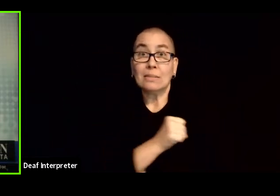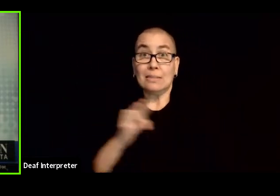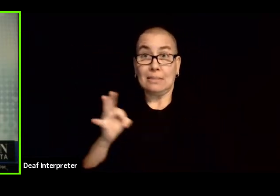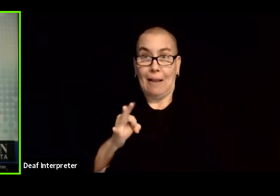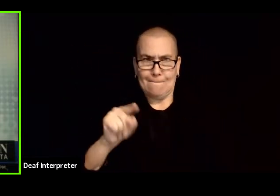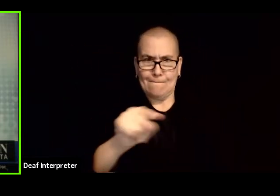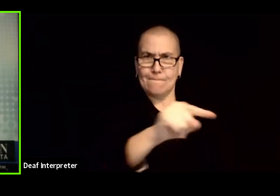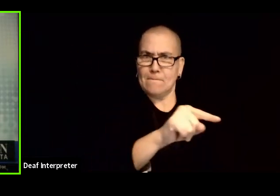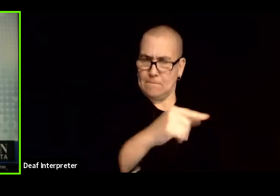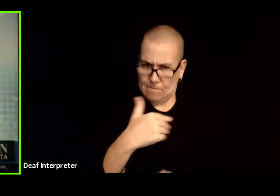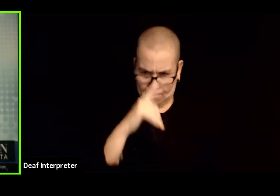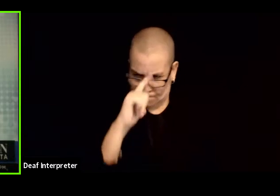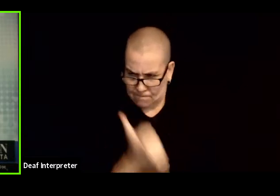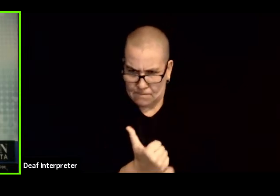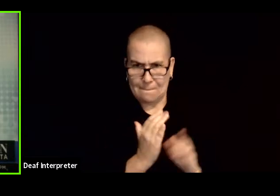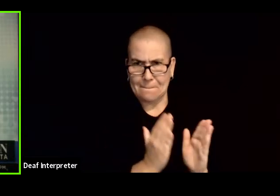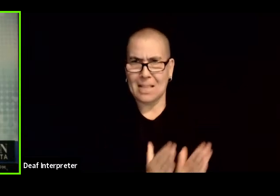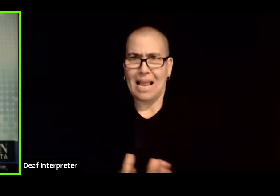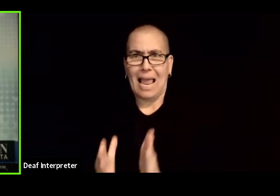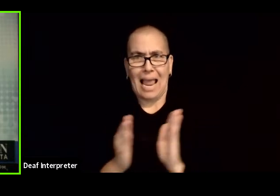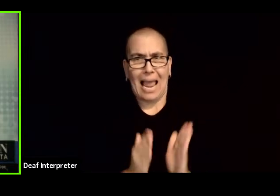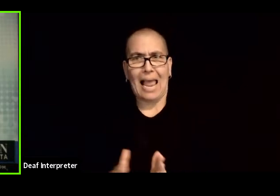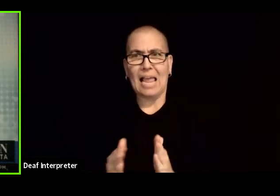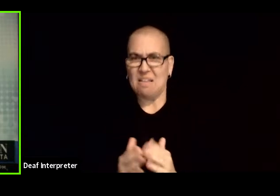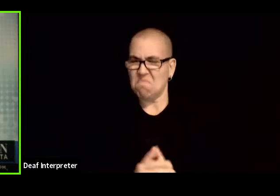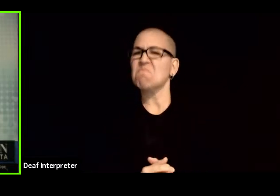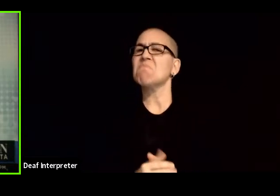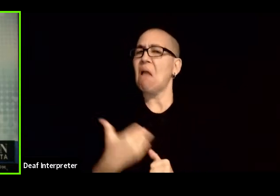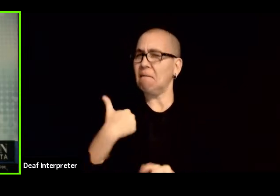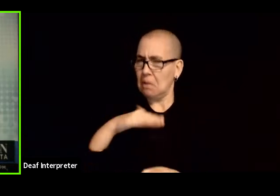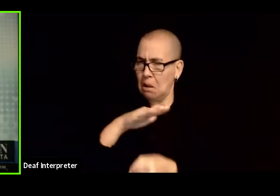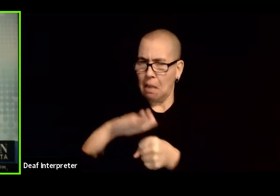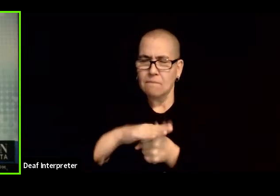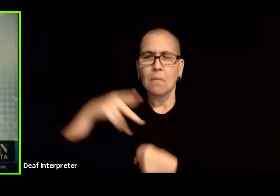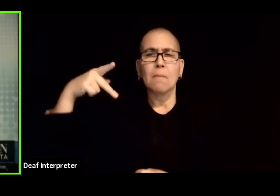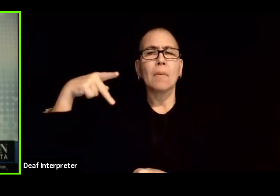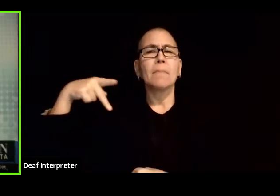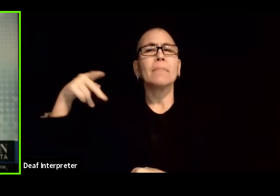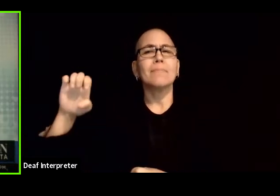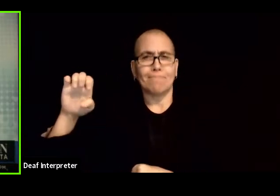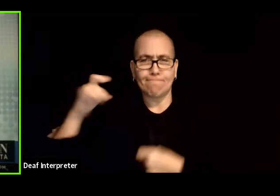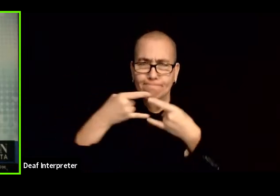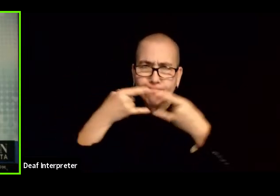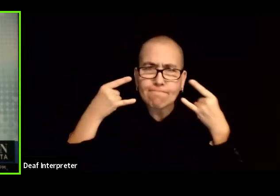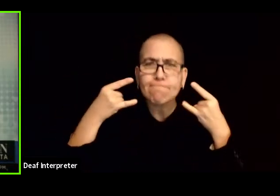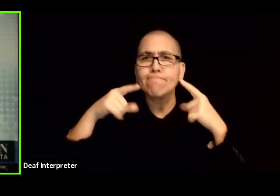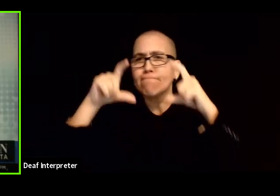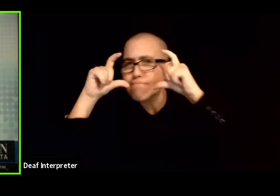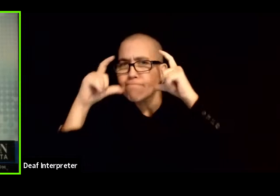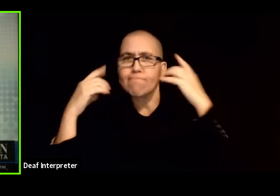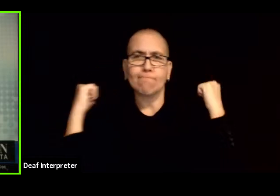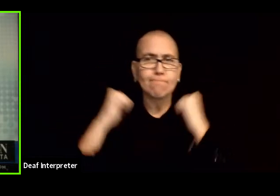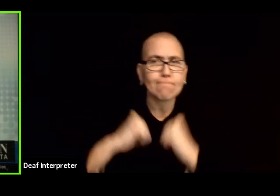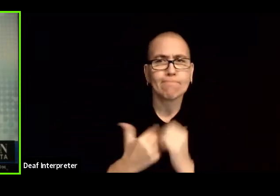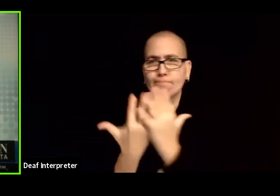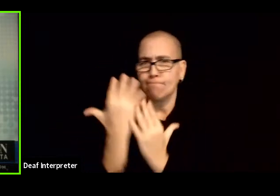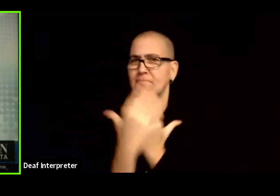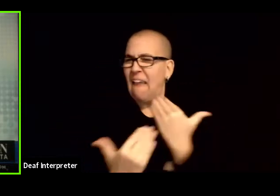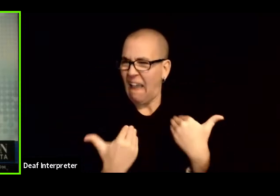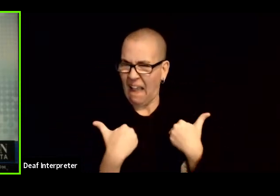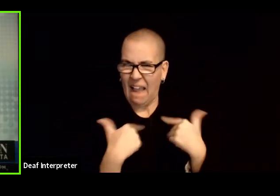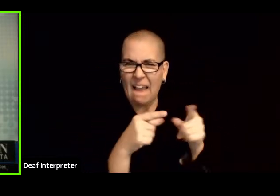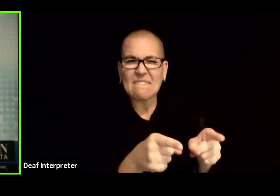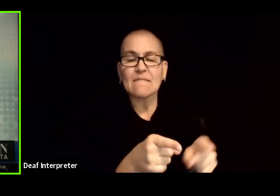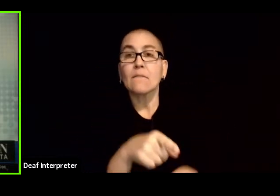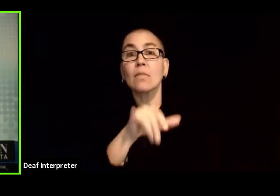of personal protective equipment. This work helps keep case growth in long-term facilities slower than the